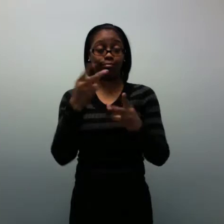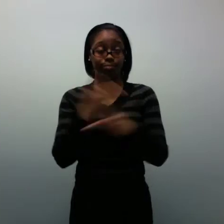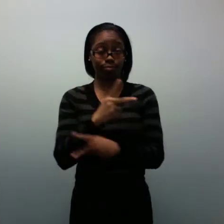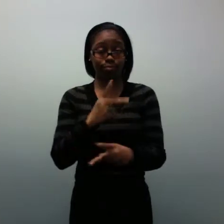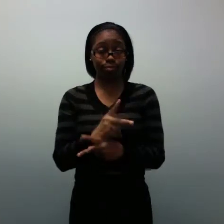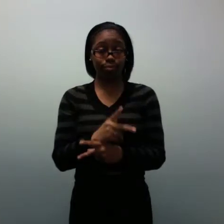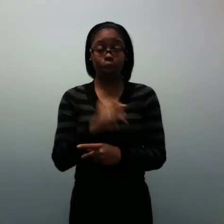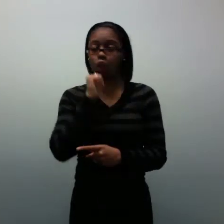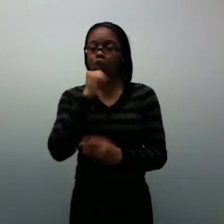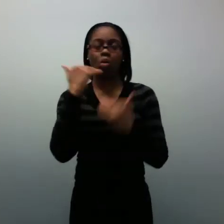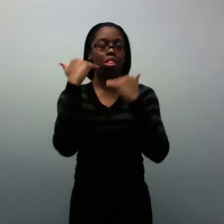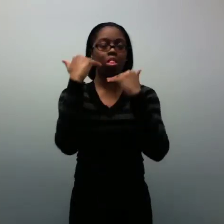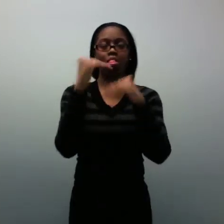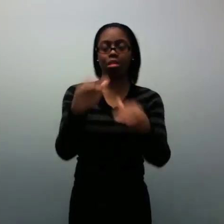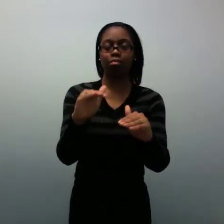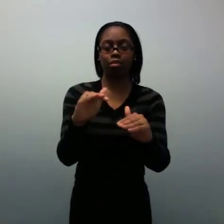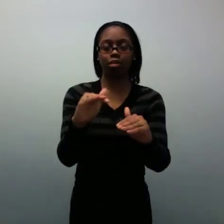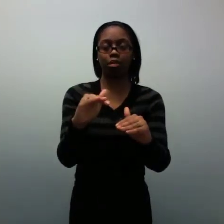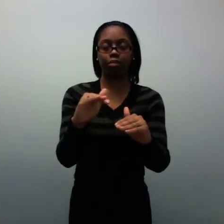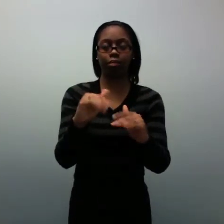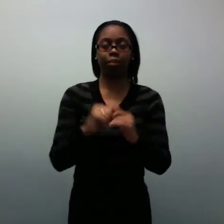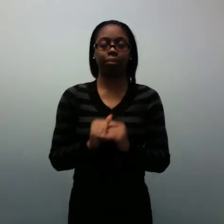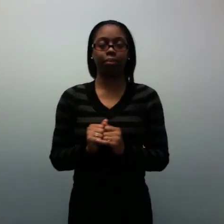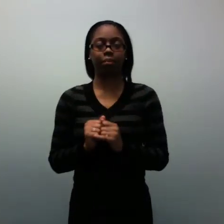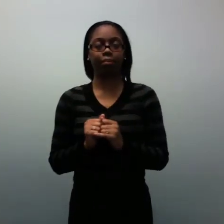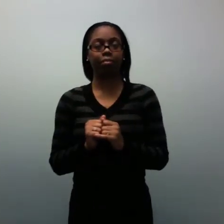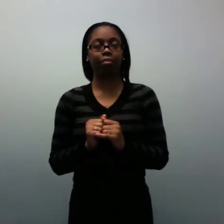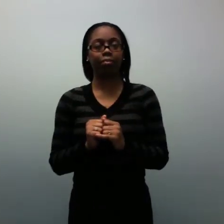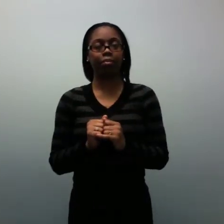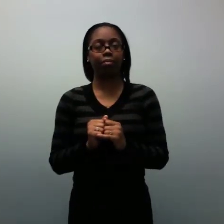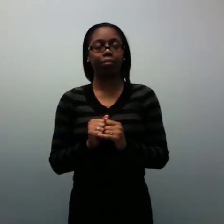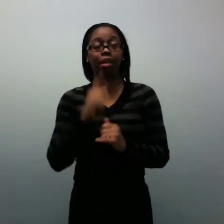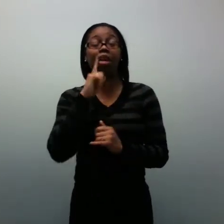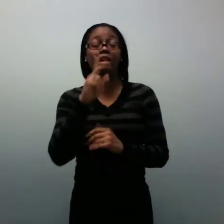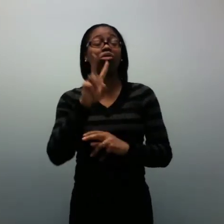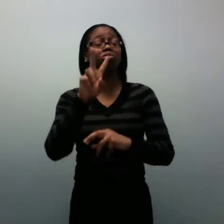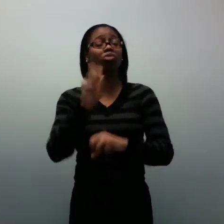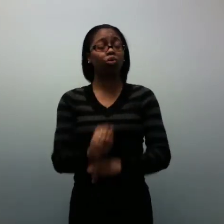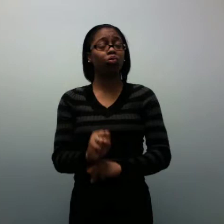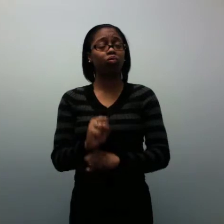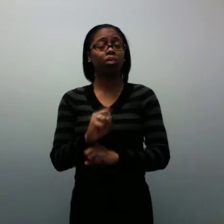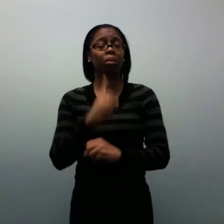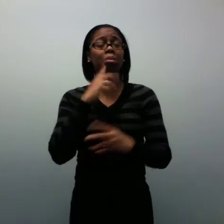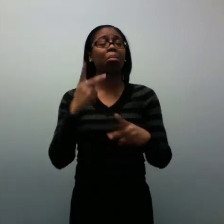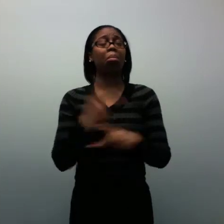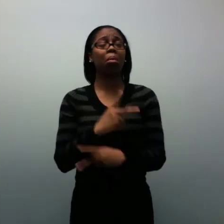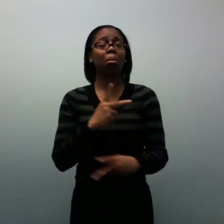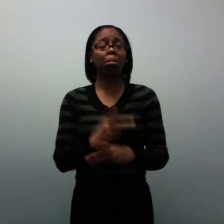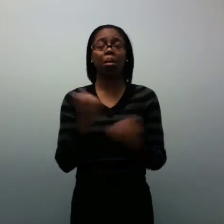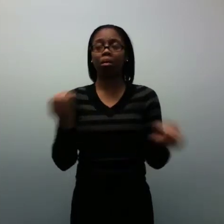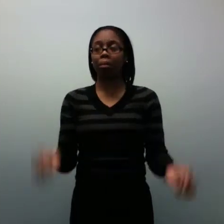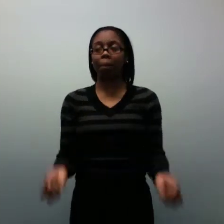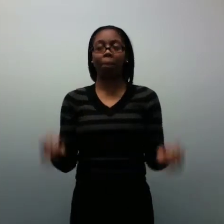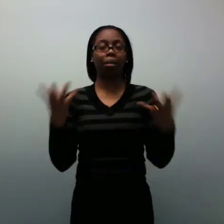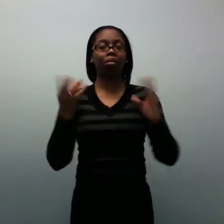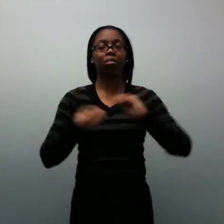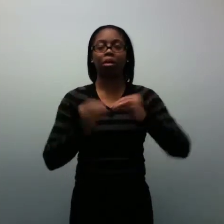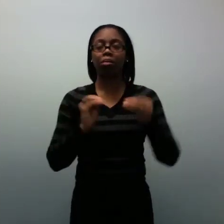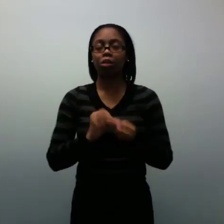limit to the size problem you can do. And of course, it's very useful in multiplying multi-digit, as 2, 3, 4-digit